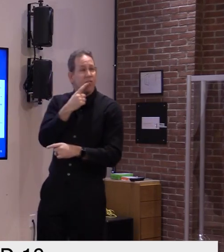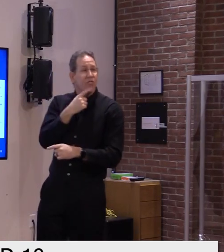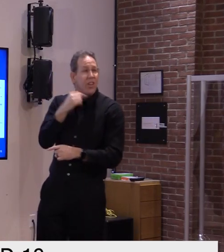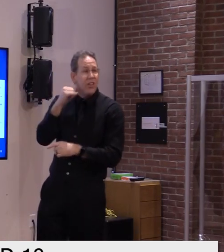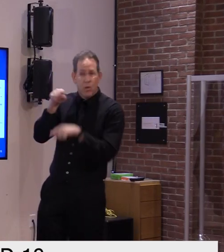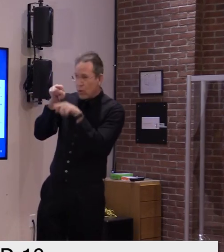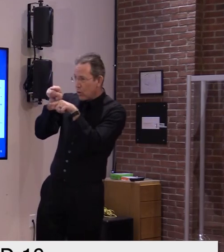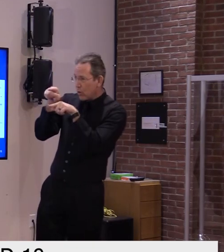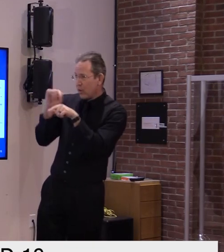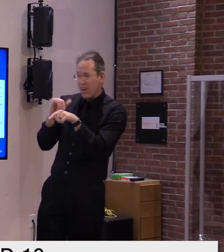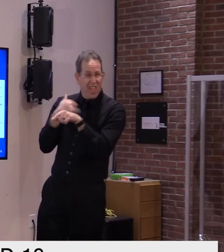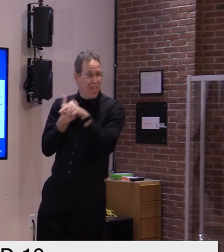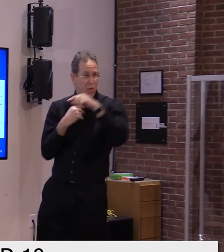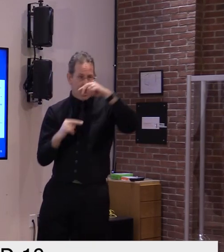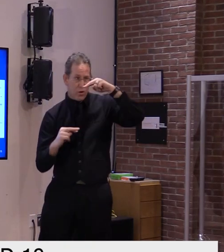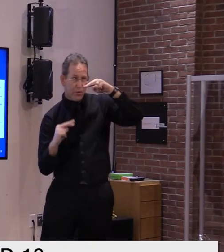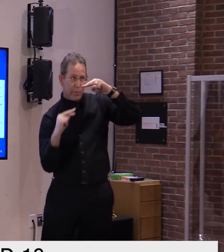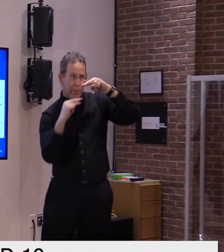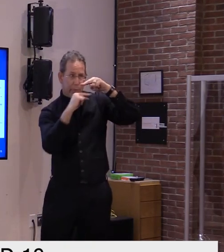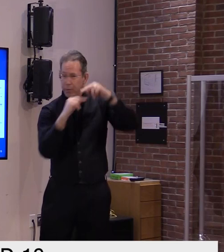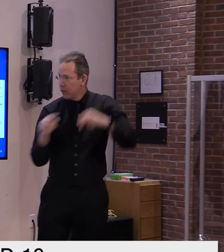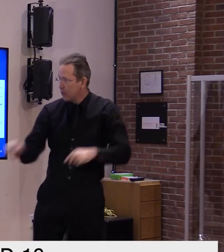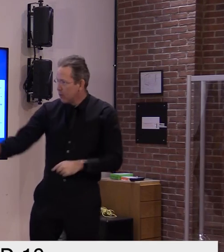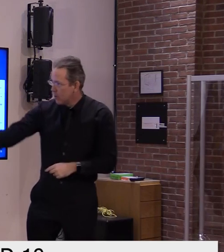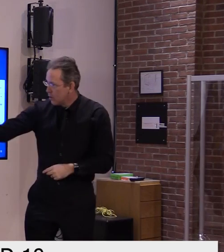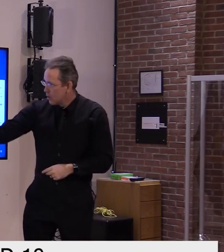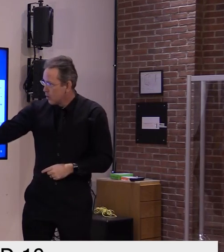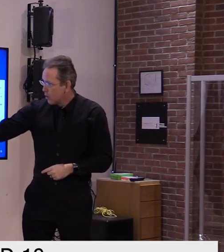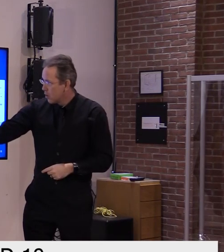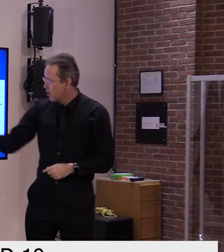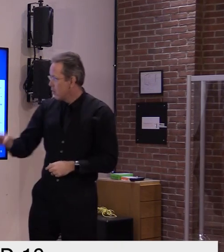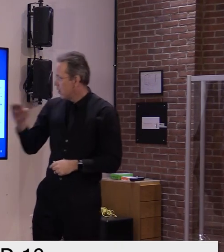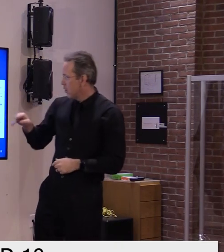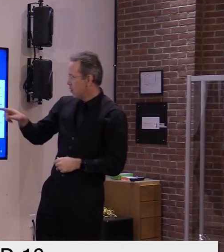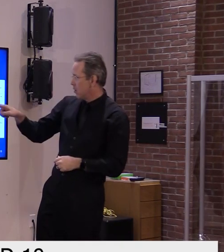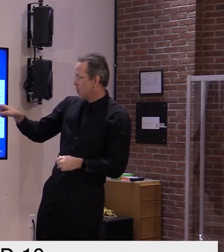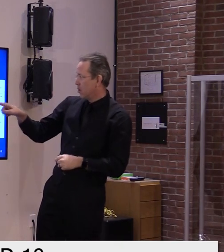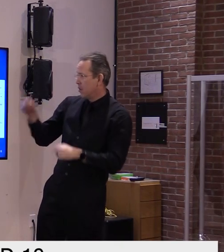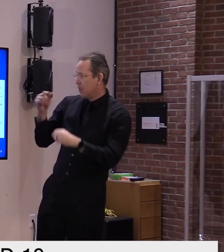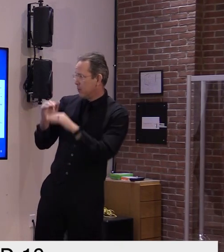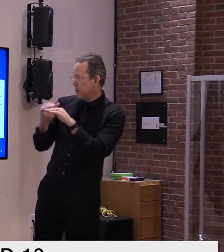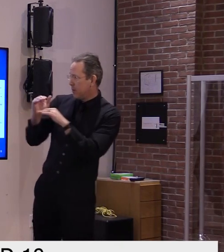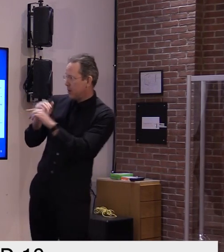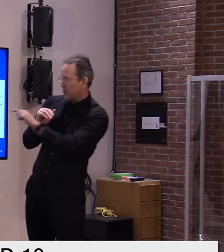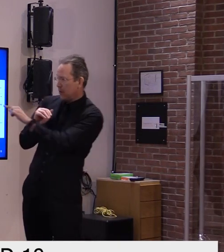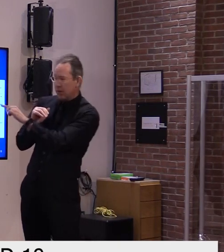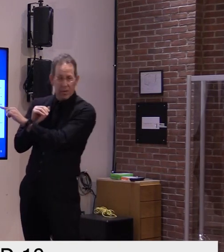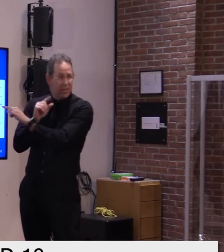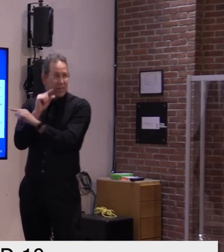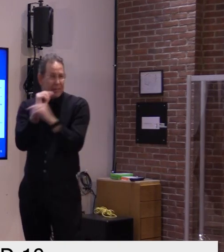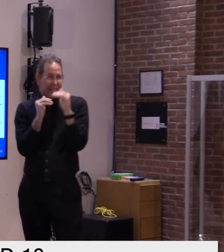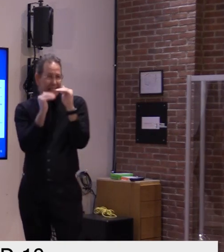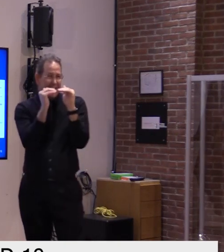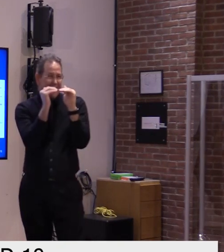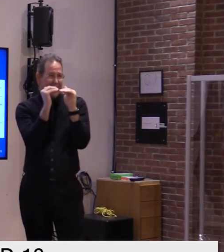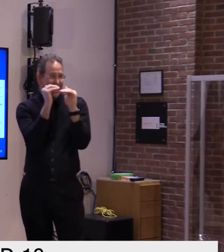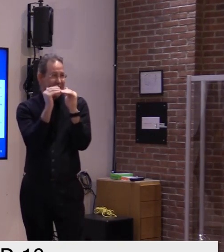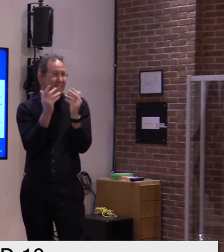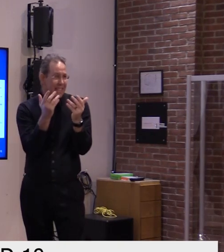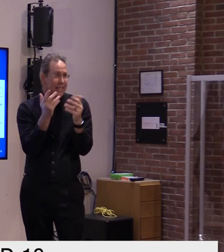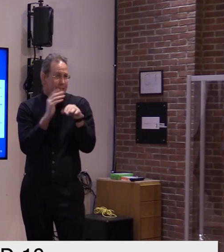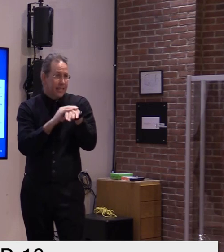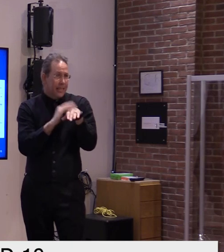hospital forecast, we can see again with even that increase in case growth and higher cases forecasted, we're projected to